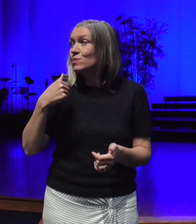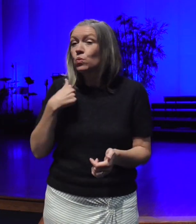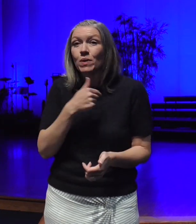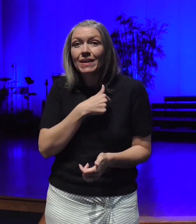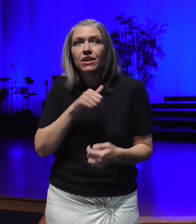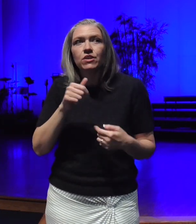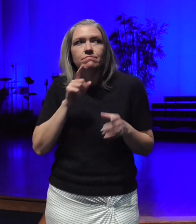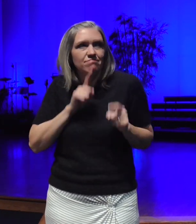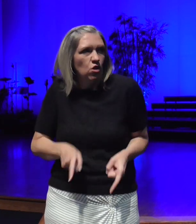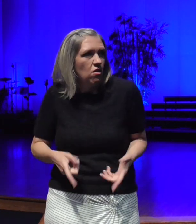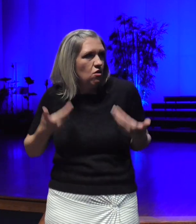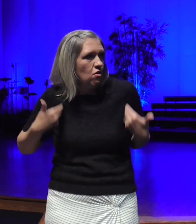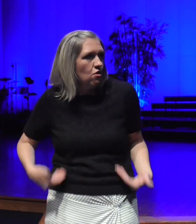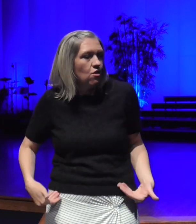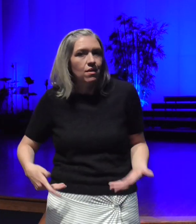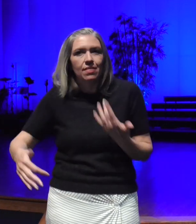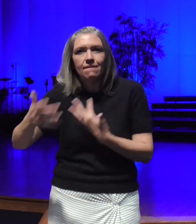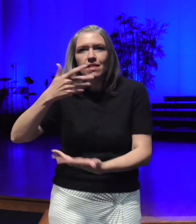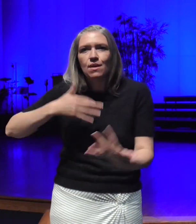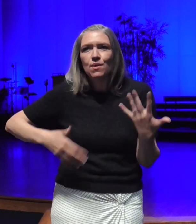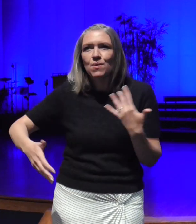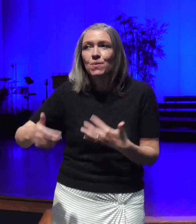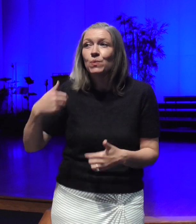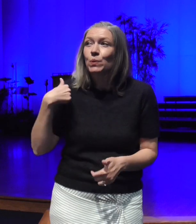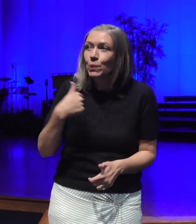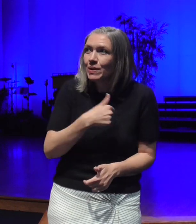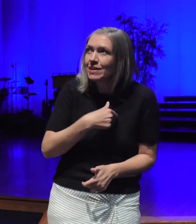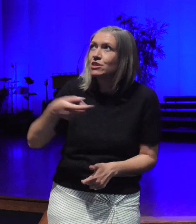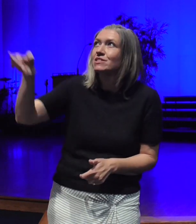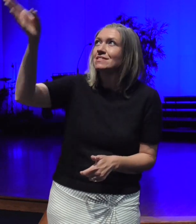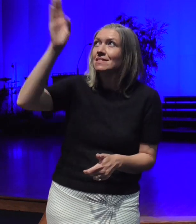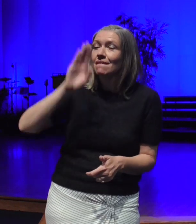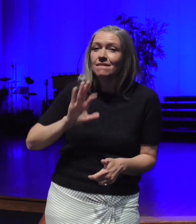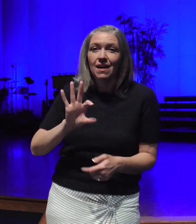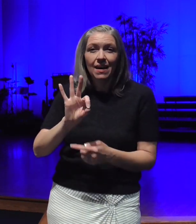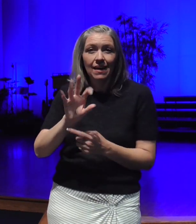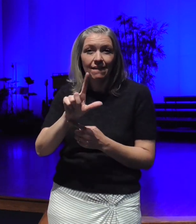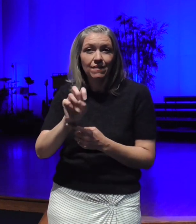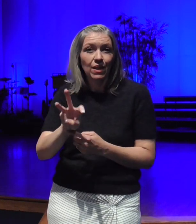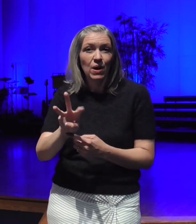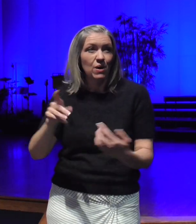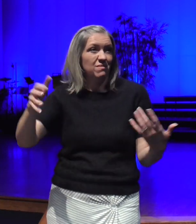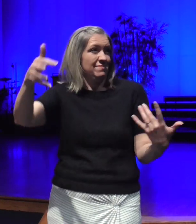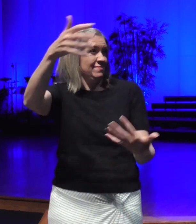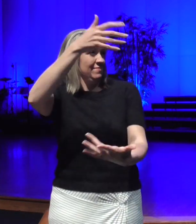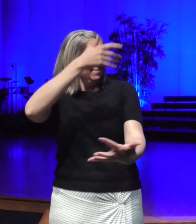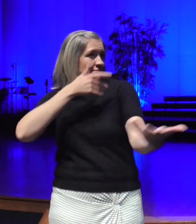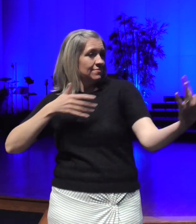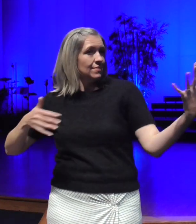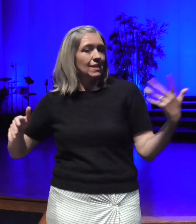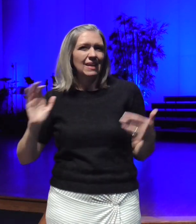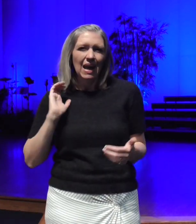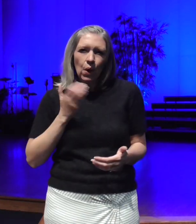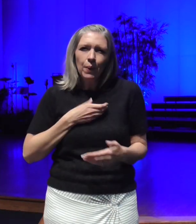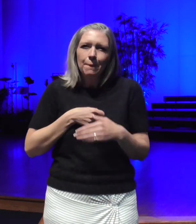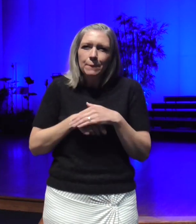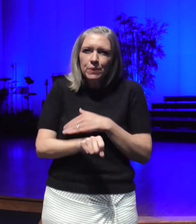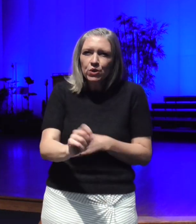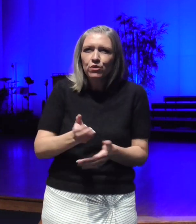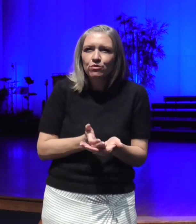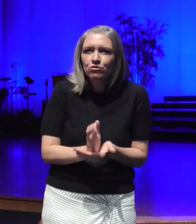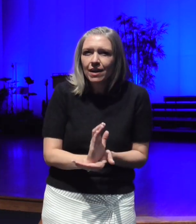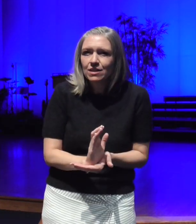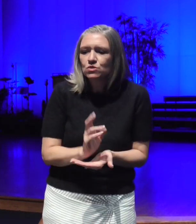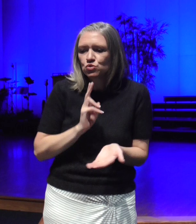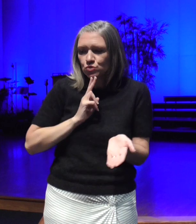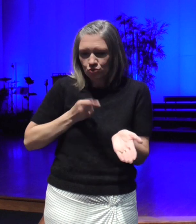the flow. We are the divine flow that God is. And it is our birthright, and it is the